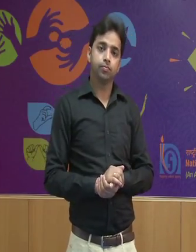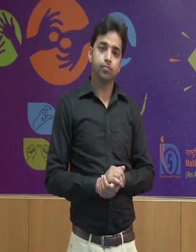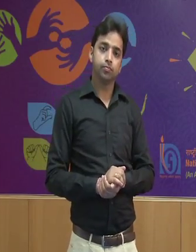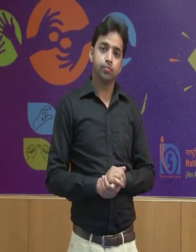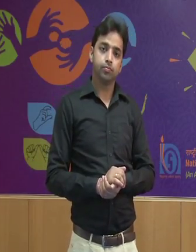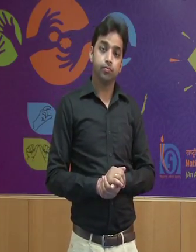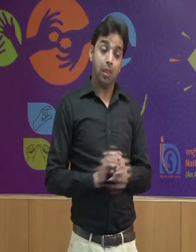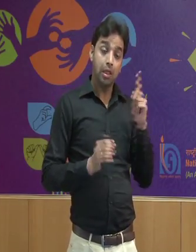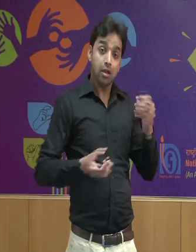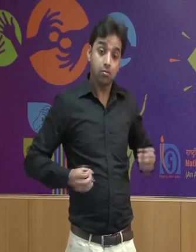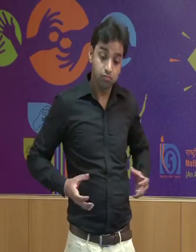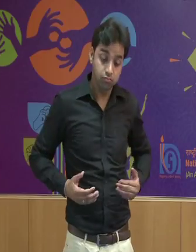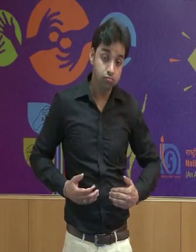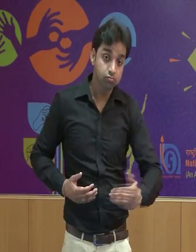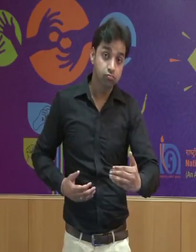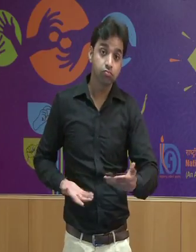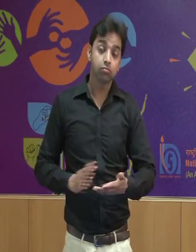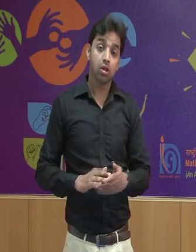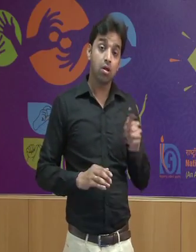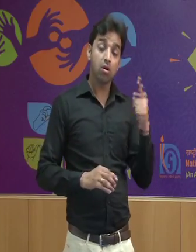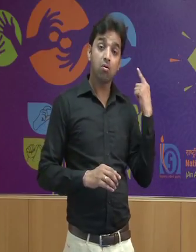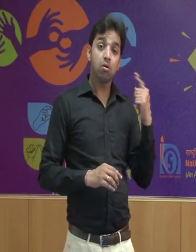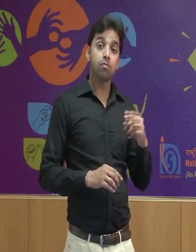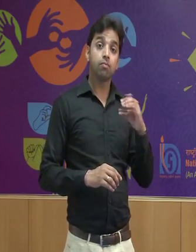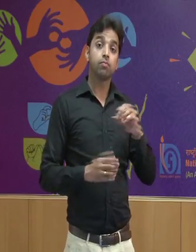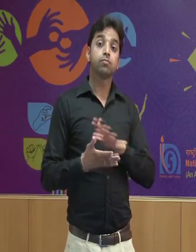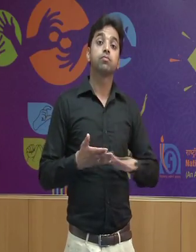At that time, it was called as Stridhana.